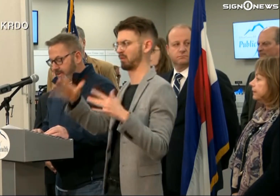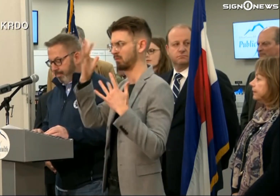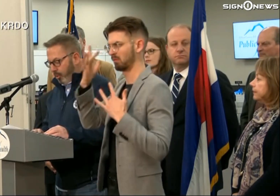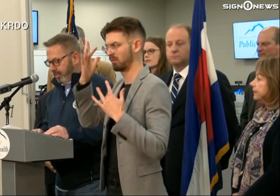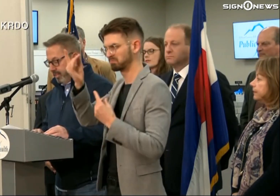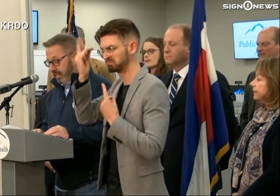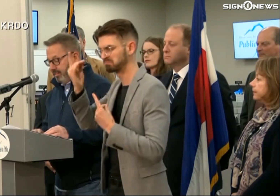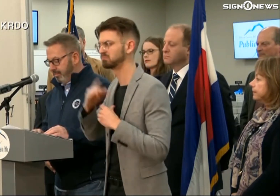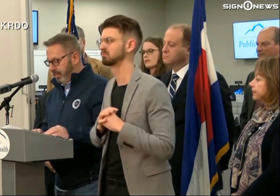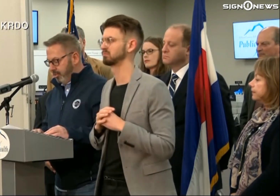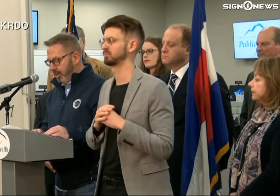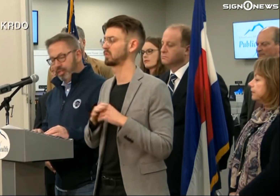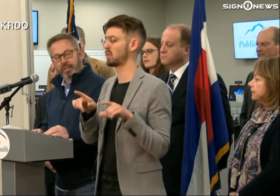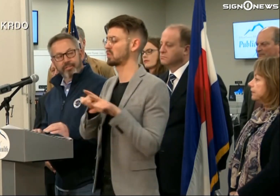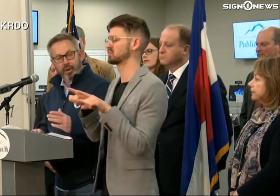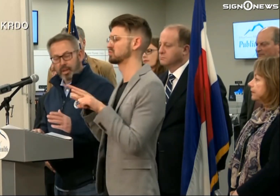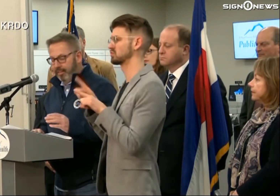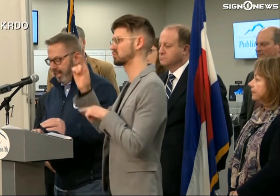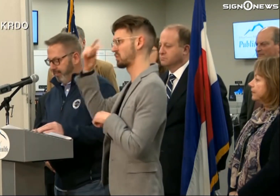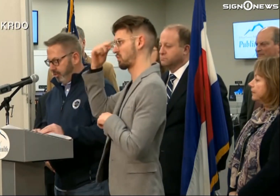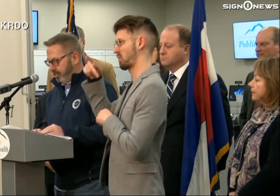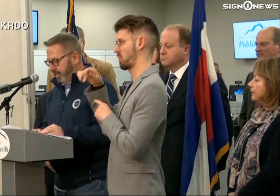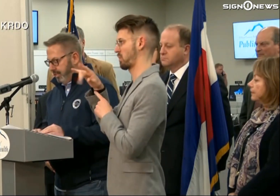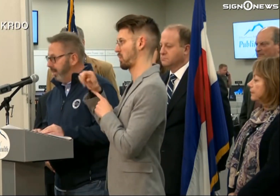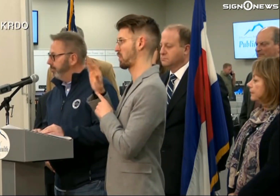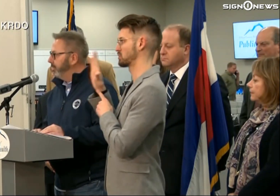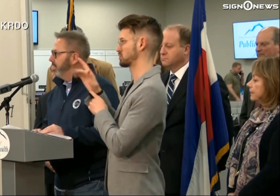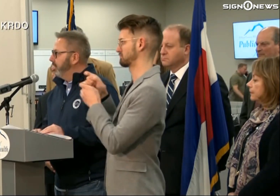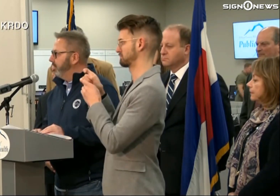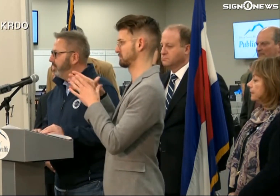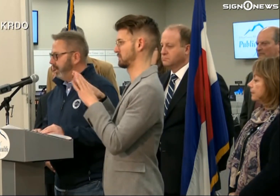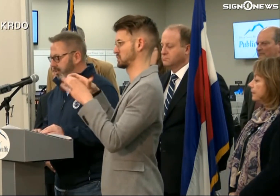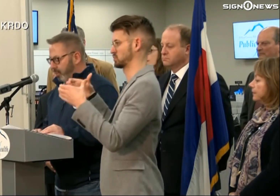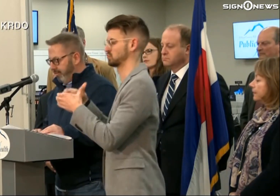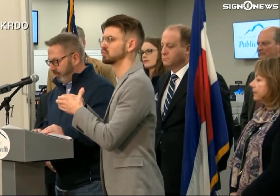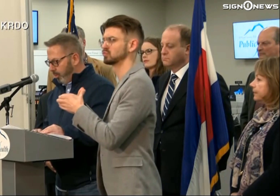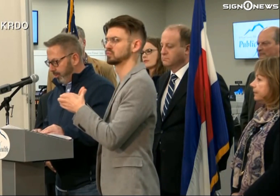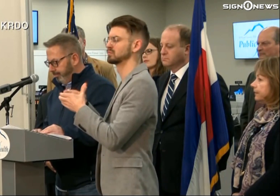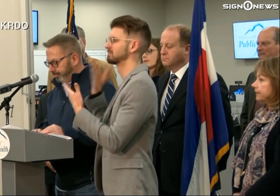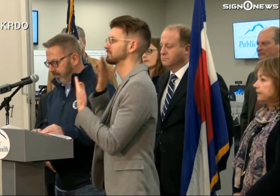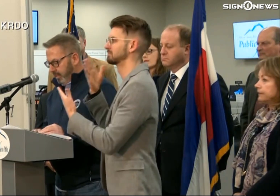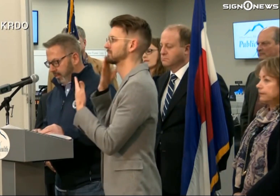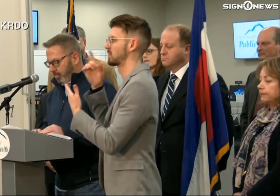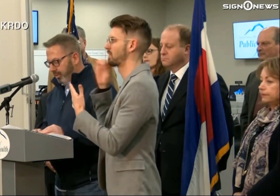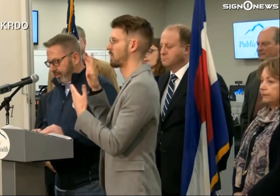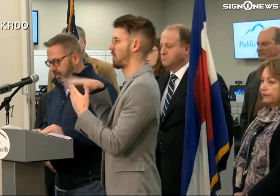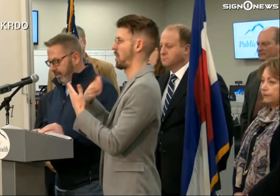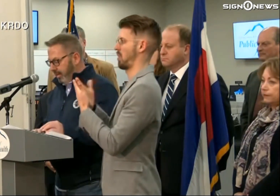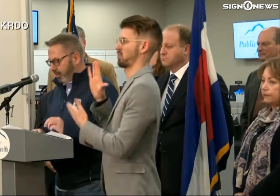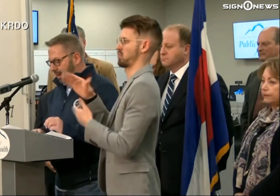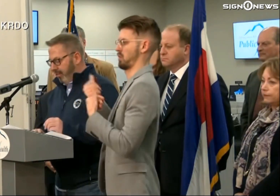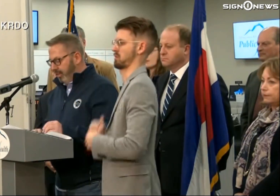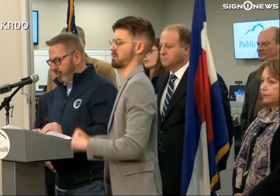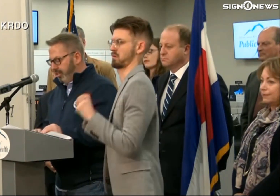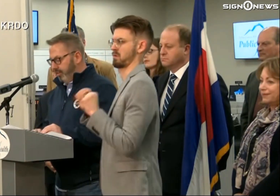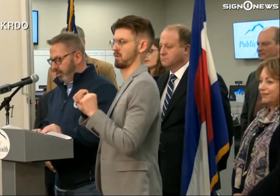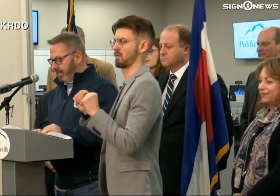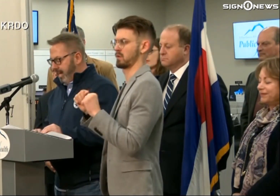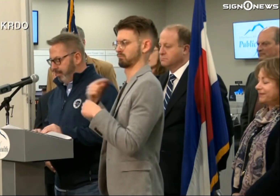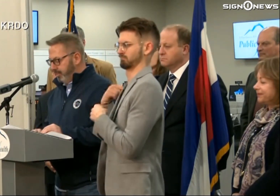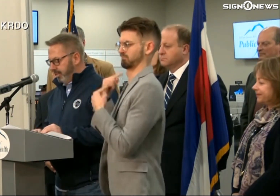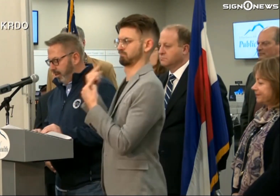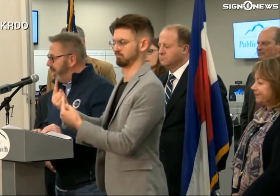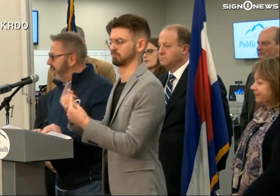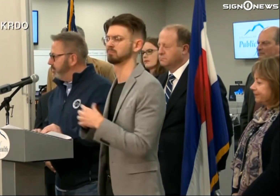thanks to Governor Polis and his administration for all of the efforts that the state has brought forward. And while these are